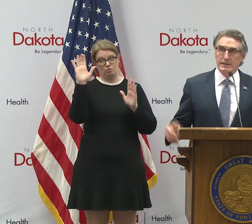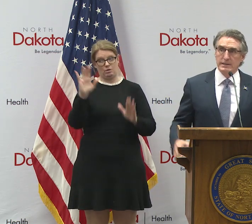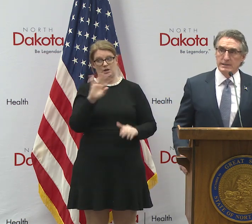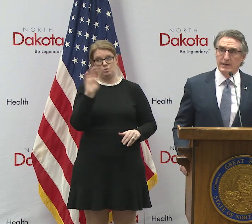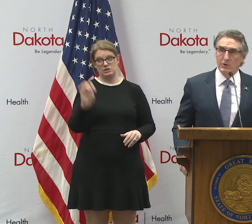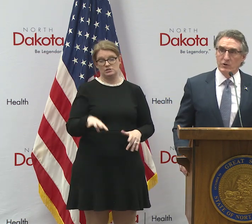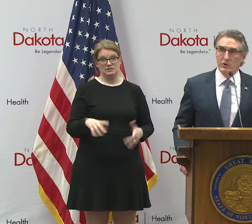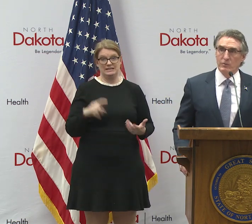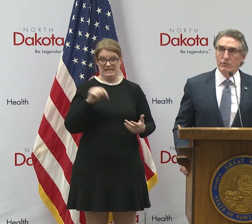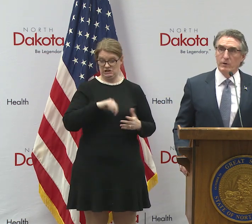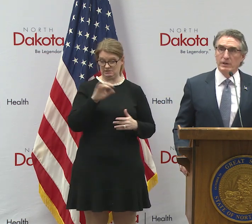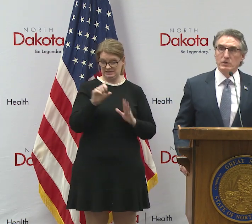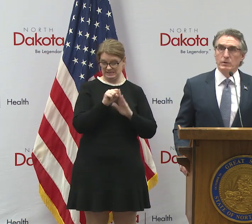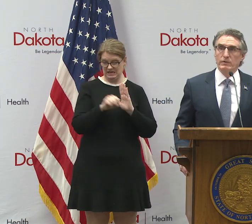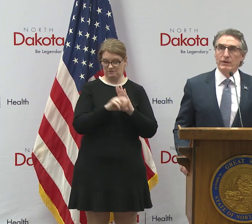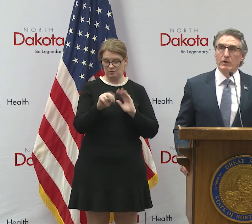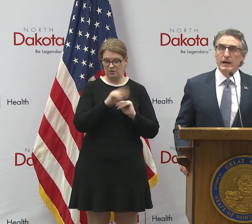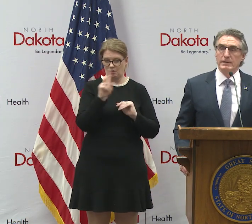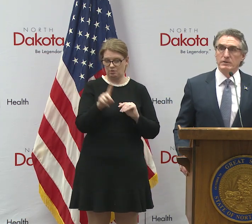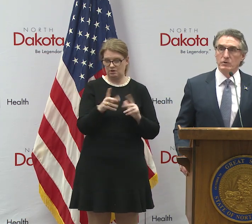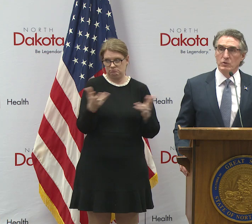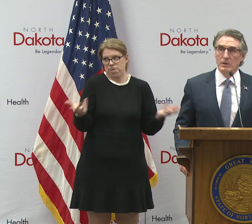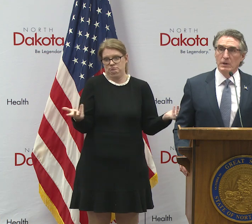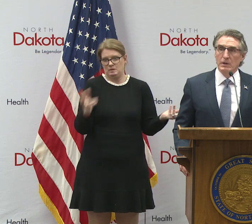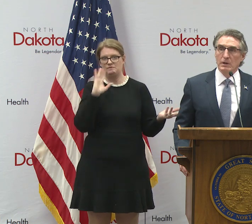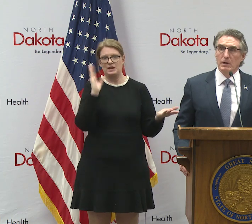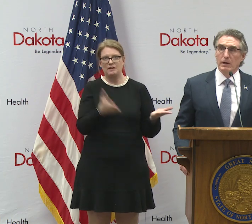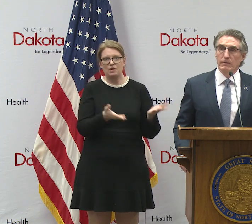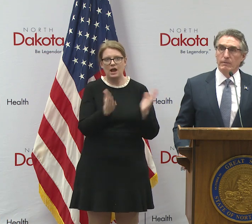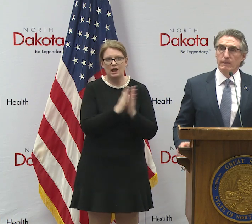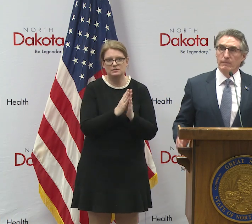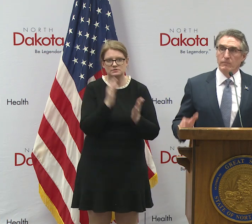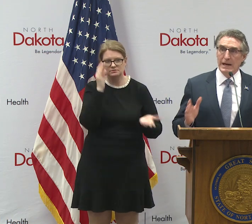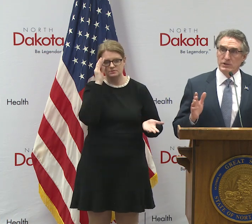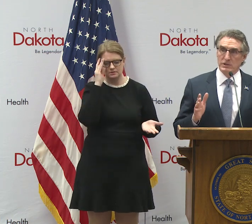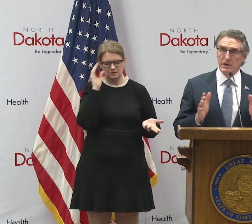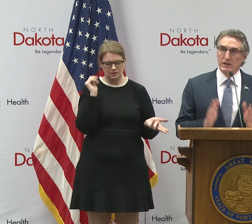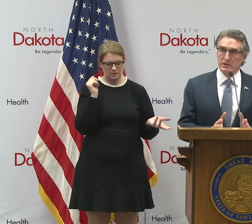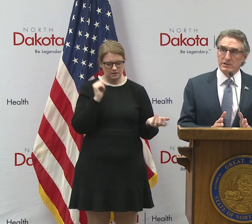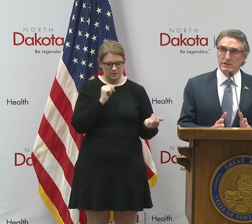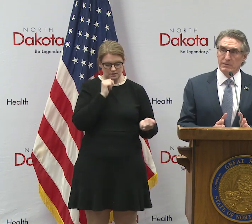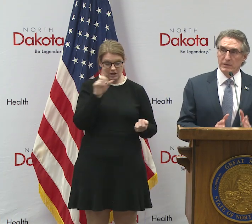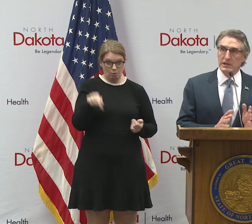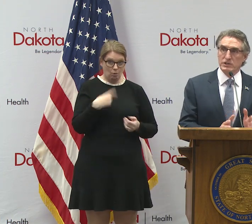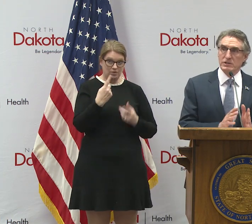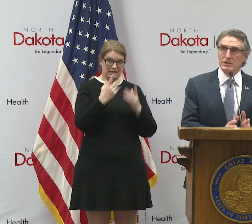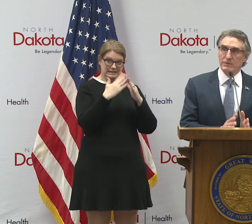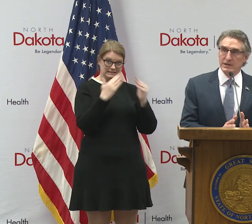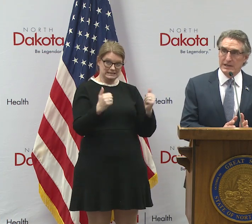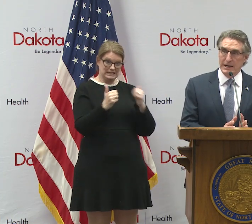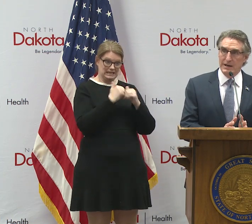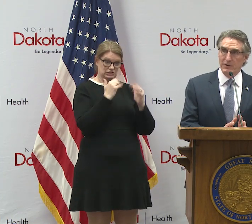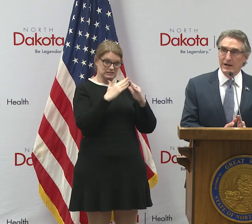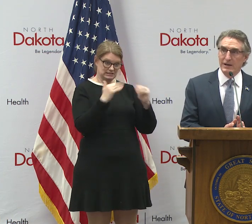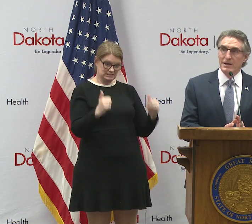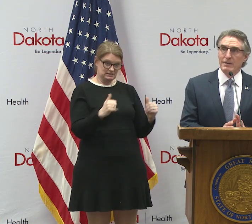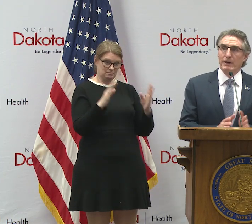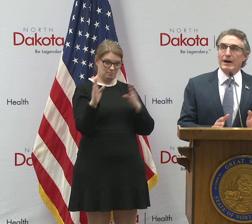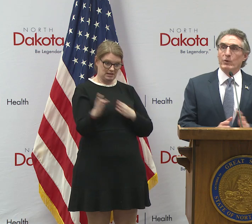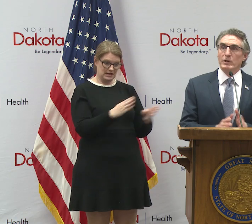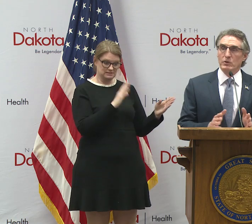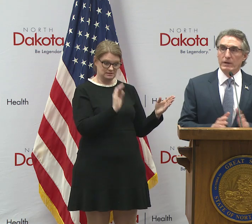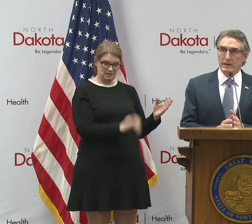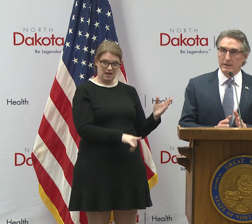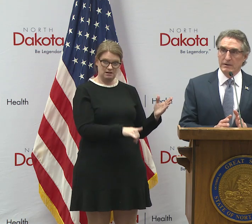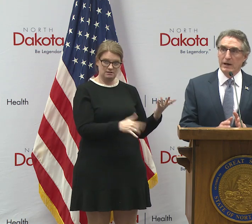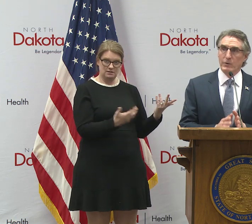been asked in the state of North Dakota before because we've never had to do not just a system. Each system does that kind of planning, but